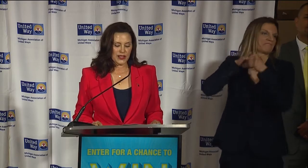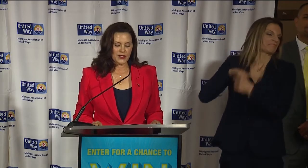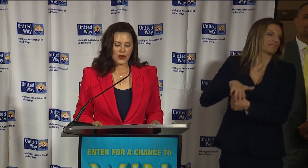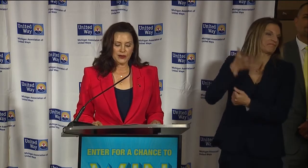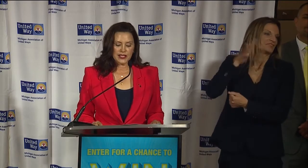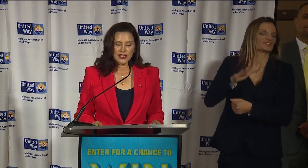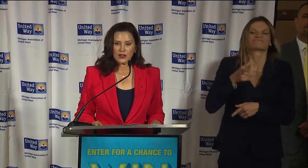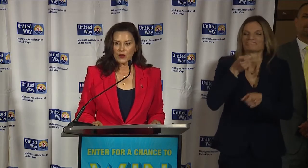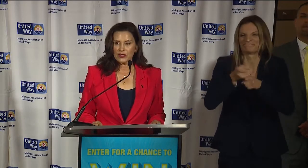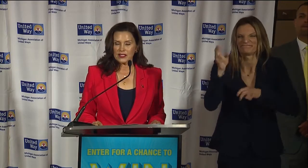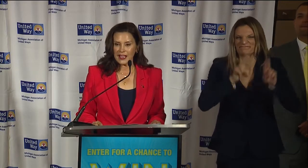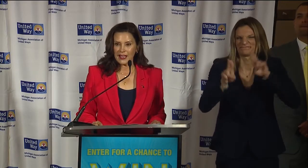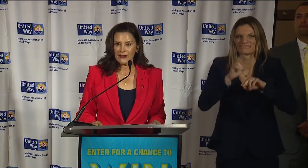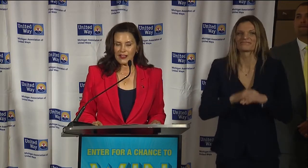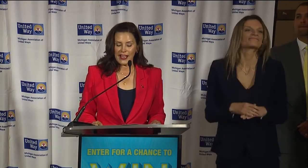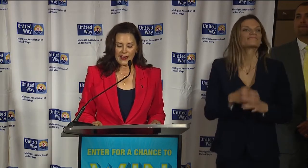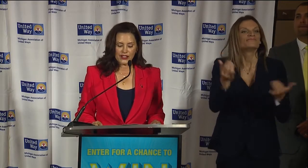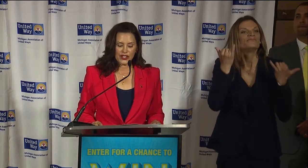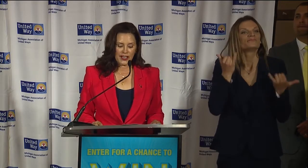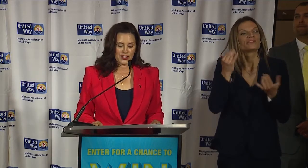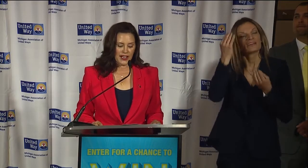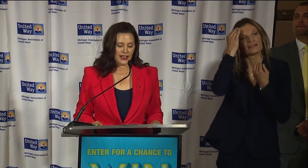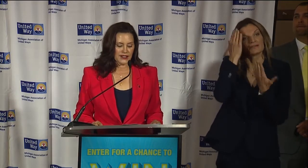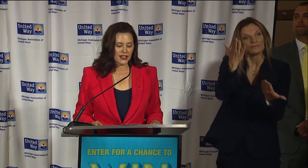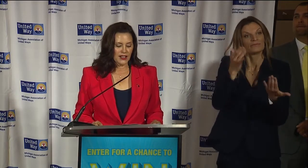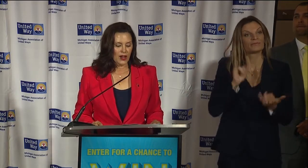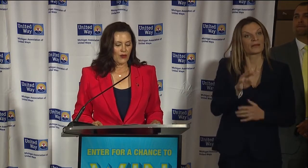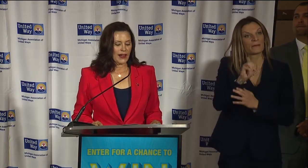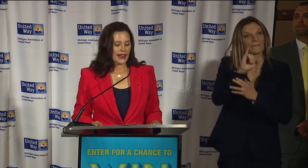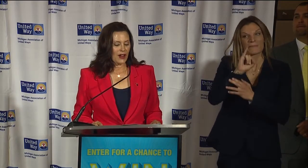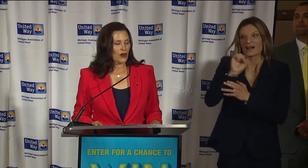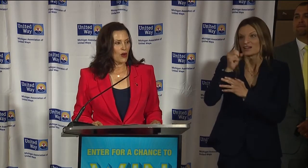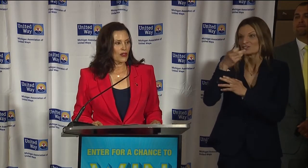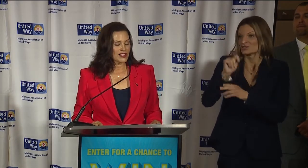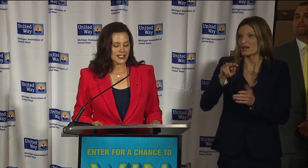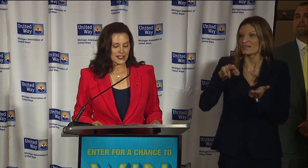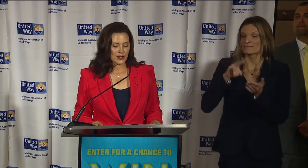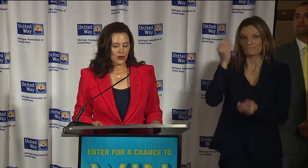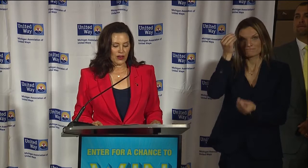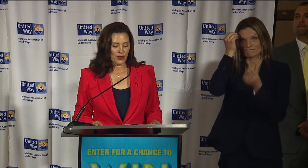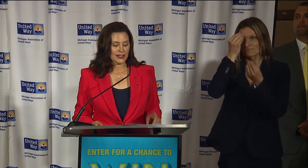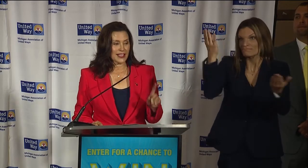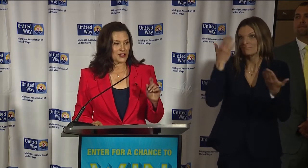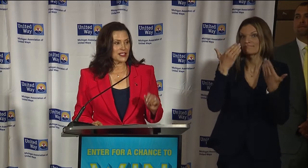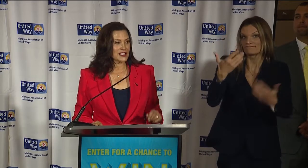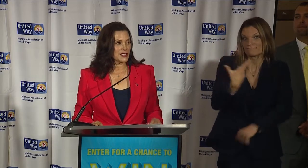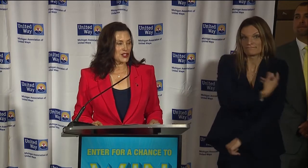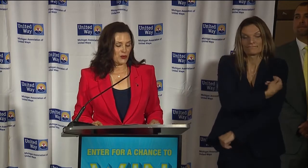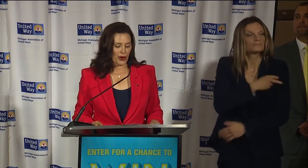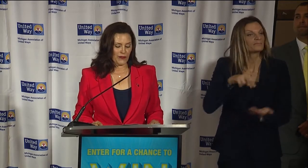Shot to Win sweepstakes will save and change lives. Right now, over